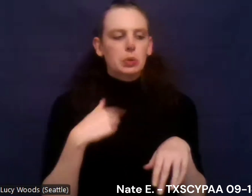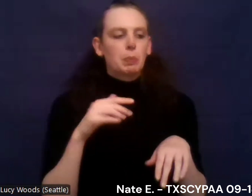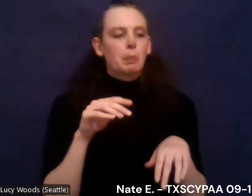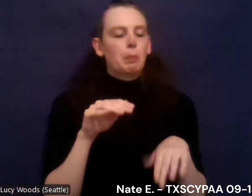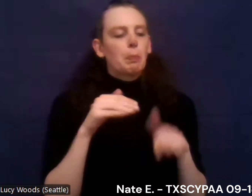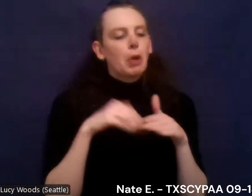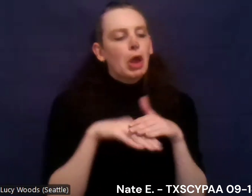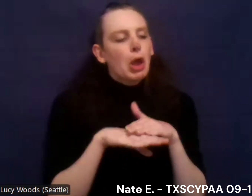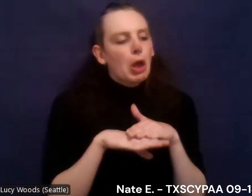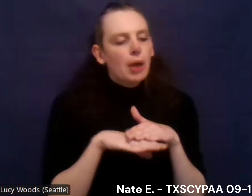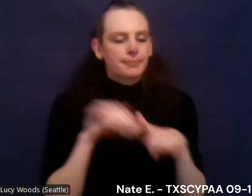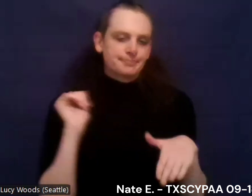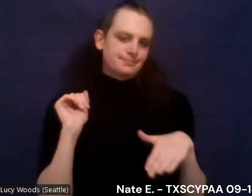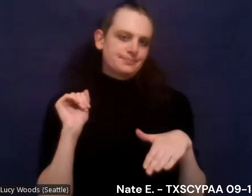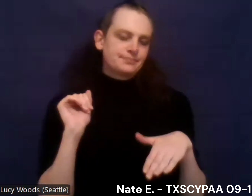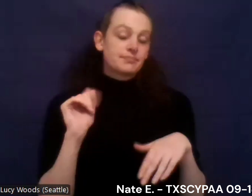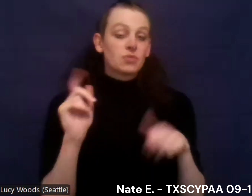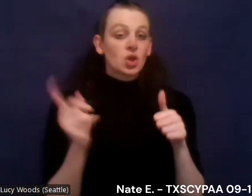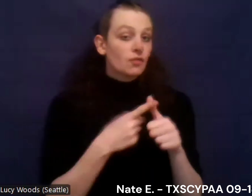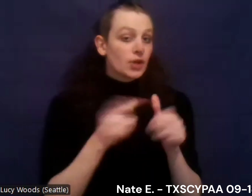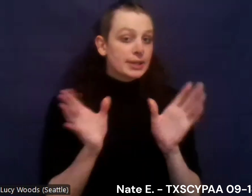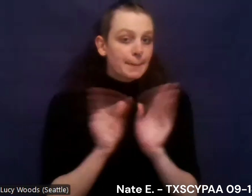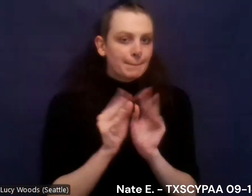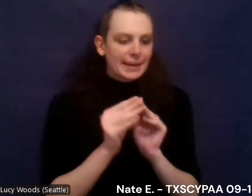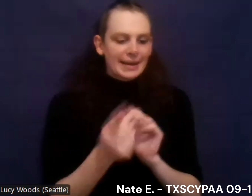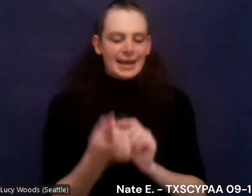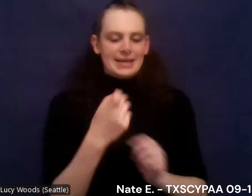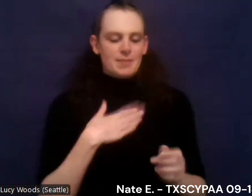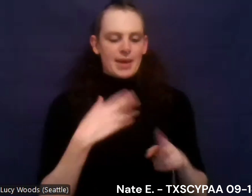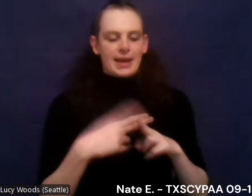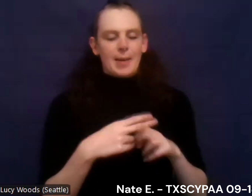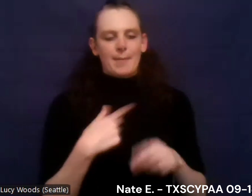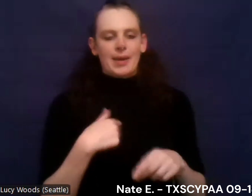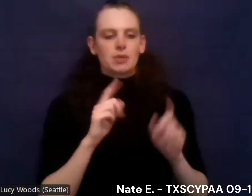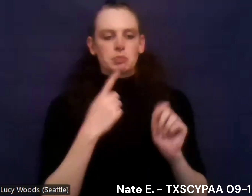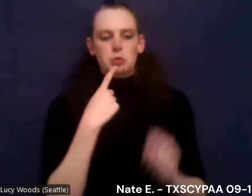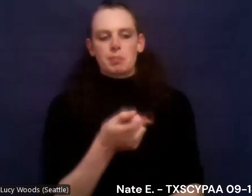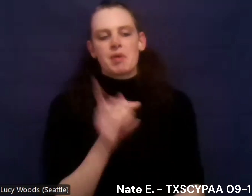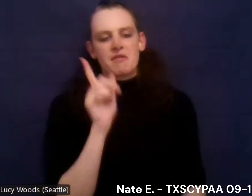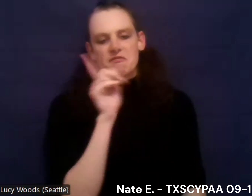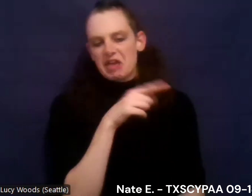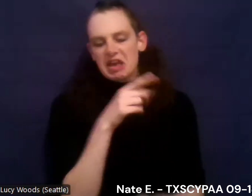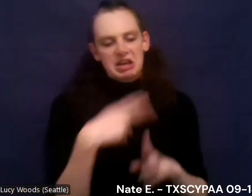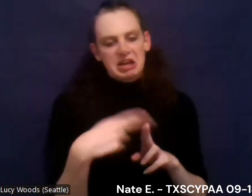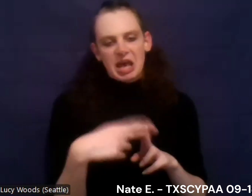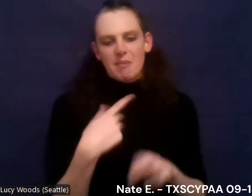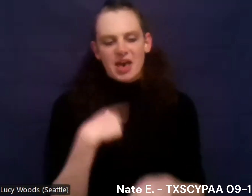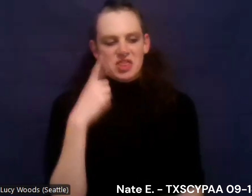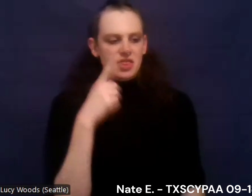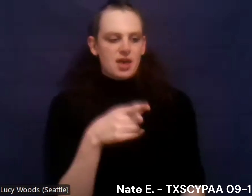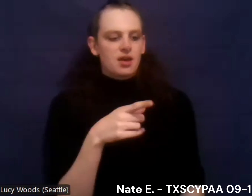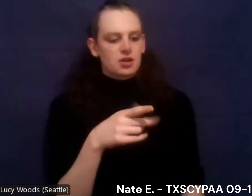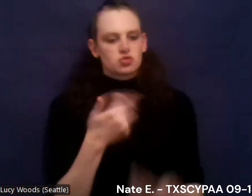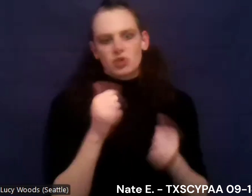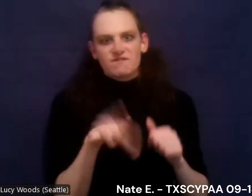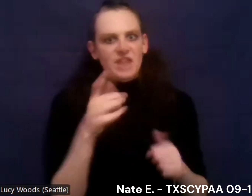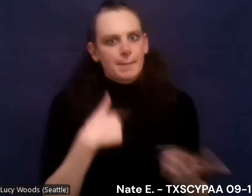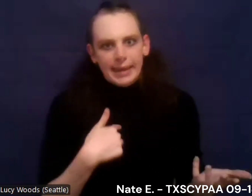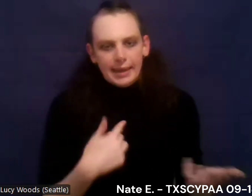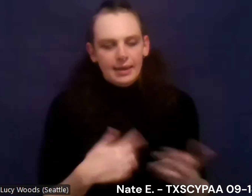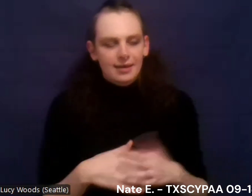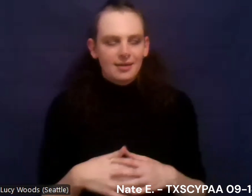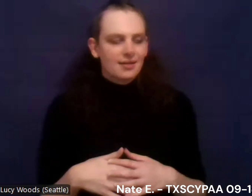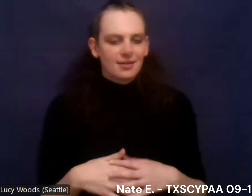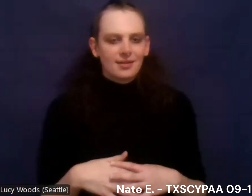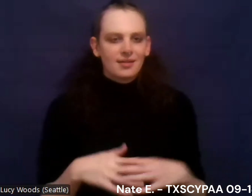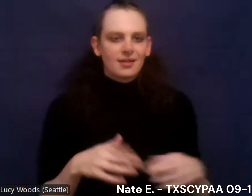the first meeting where they asked me, my name, I told them a fake name because I was afraid they're gonna like track me down. I don't know. And I thought that the